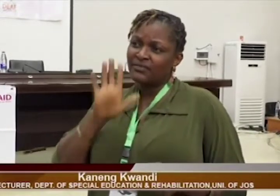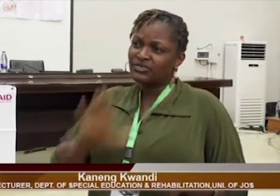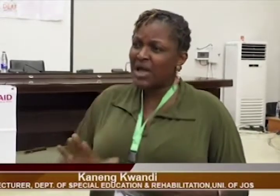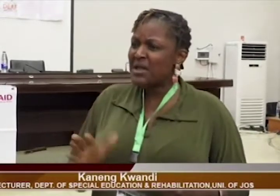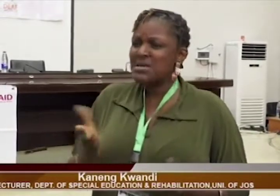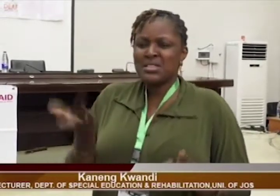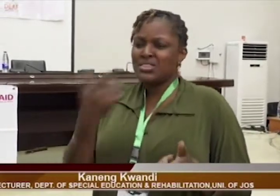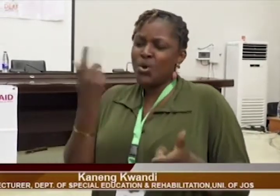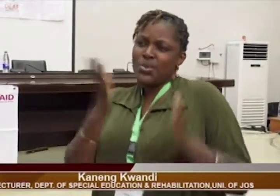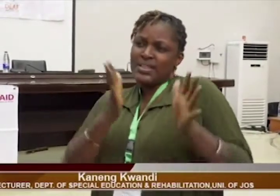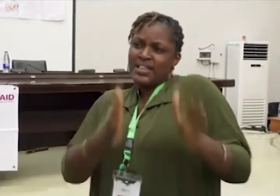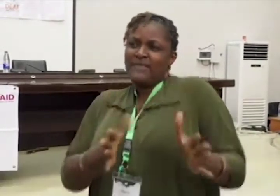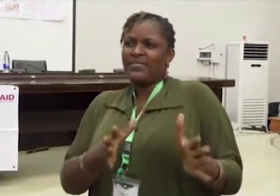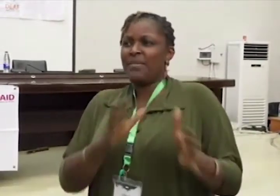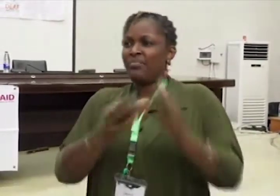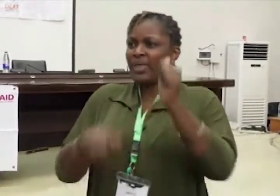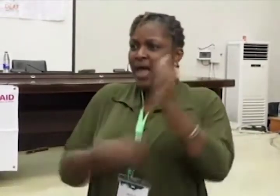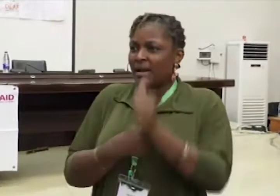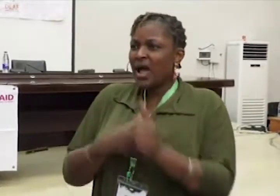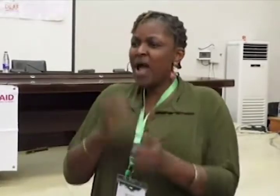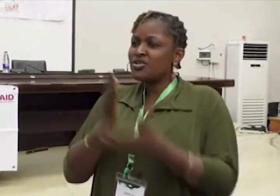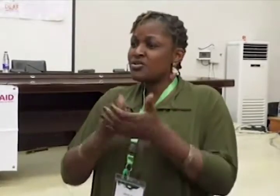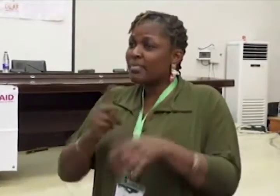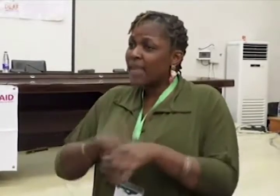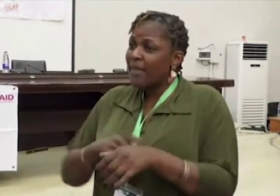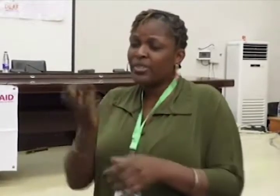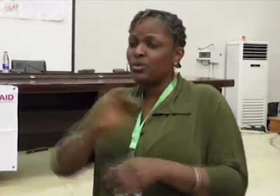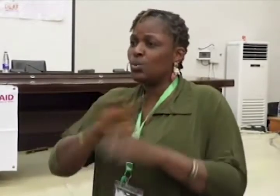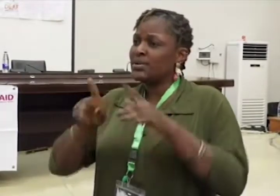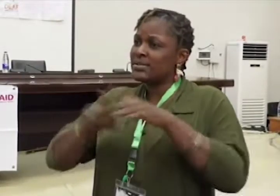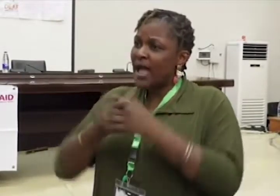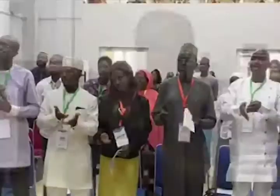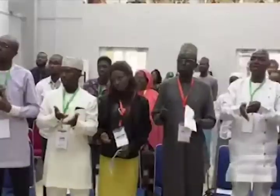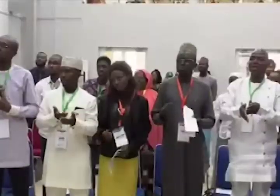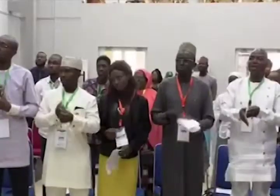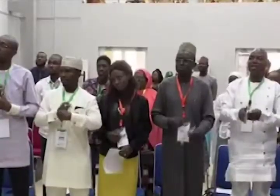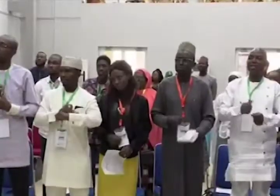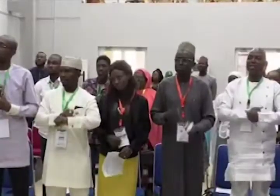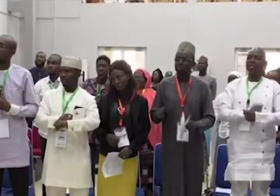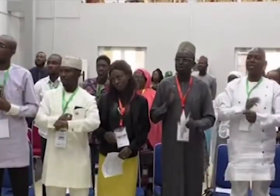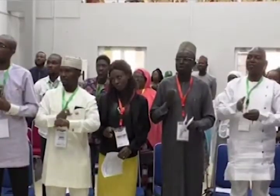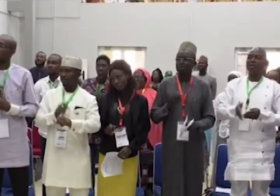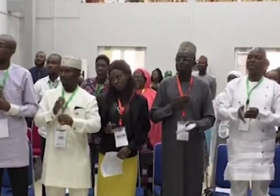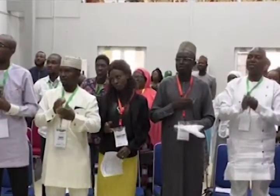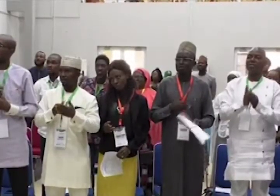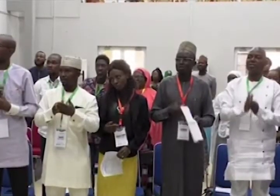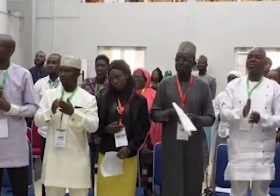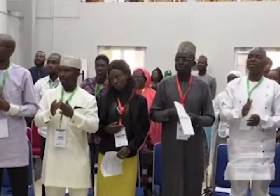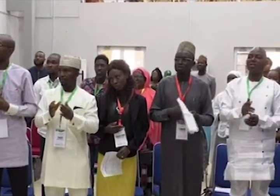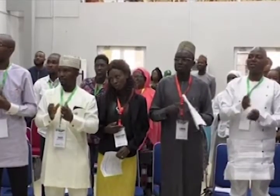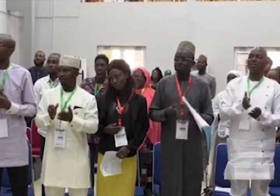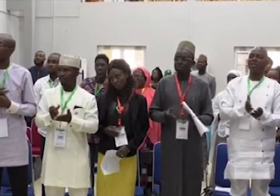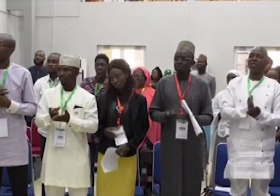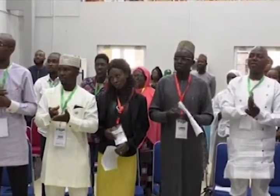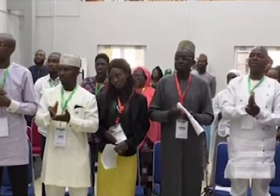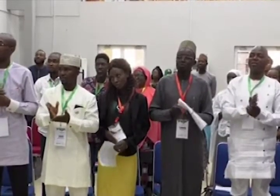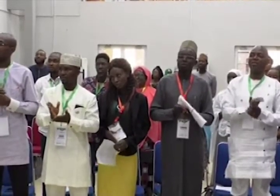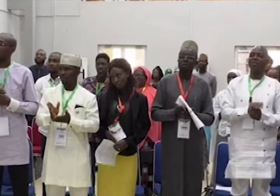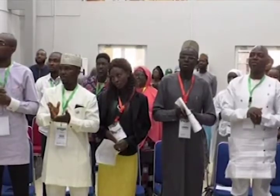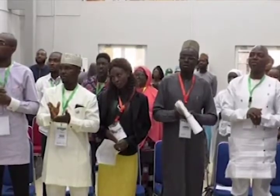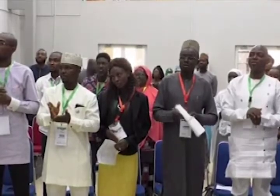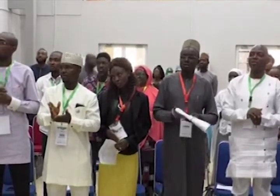so when they have a deaf child, they always leave them behind. For Mr. Kingsley, who teaches at Edo State College of